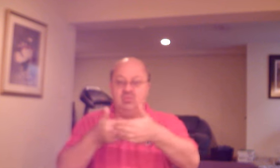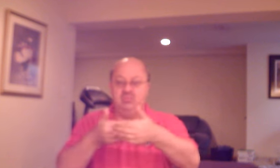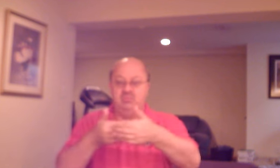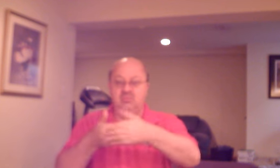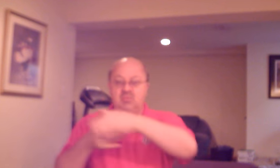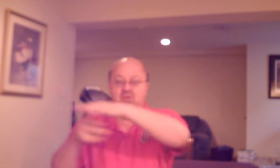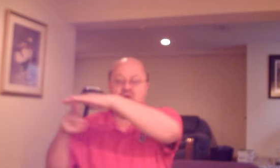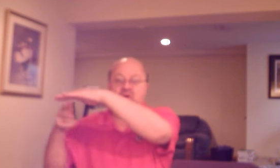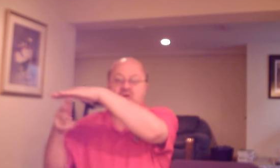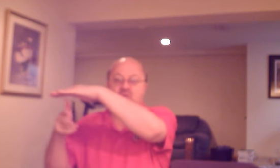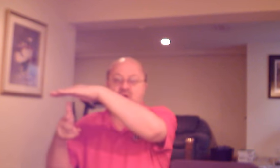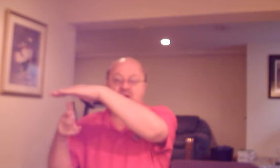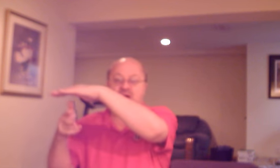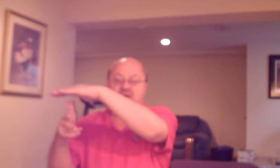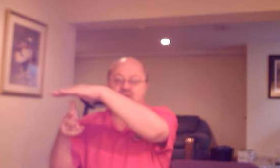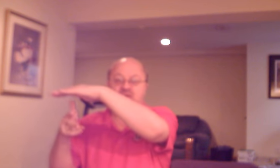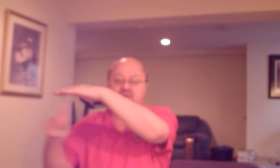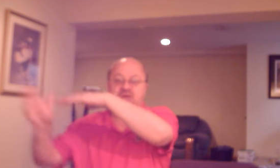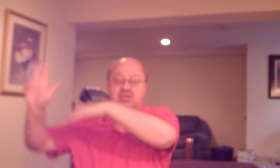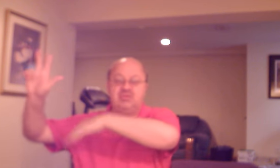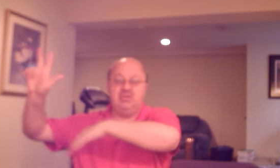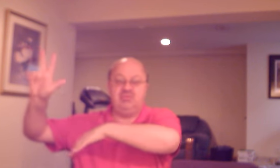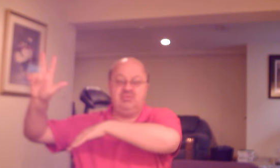room. Garage. You got your number